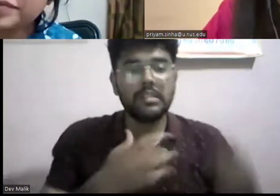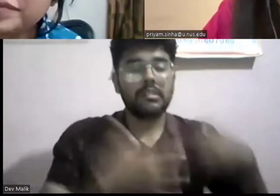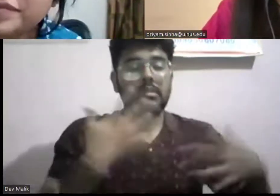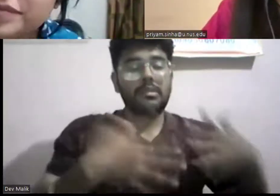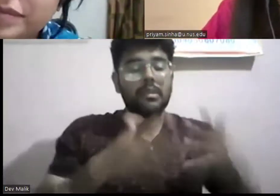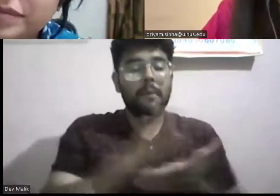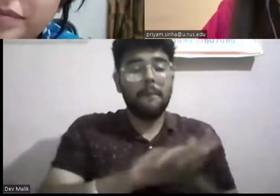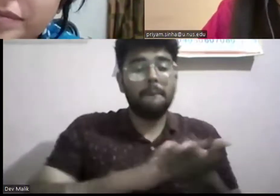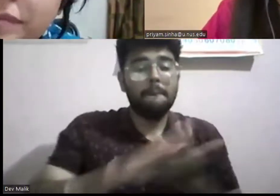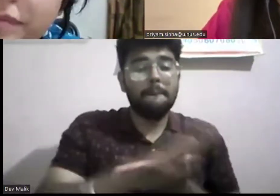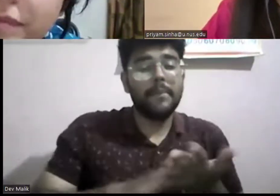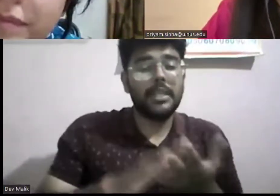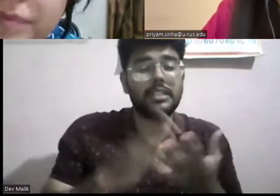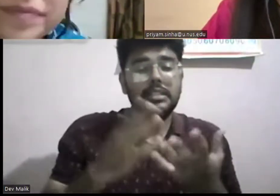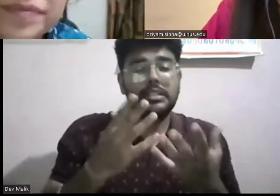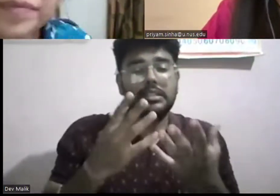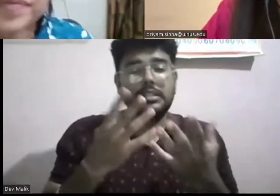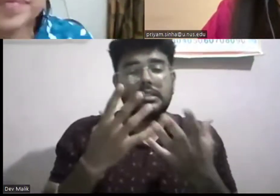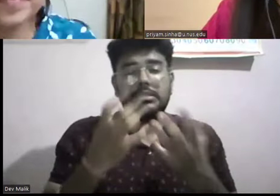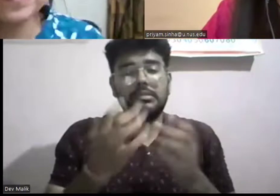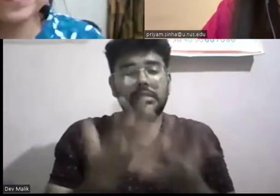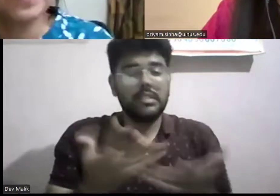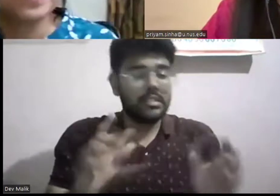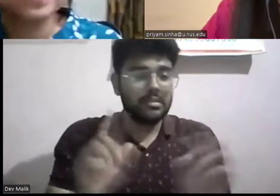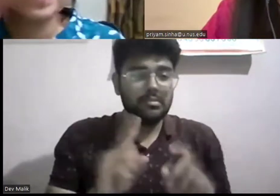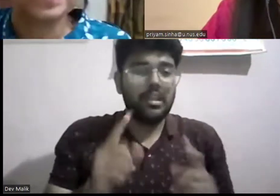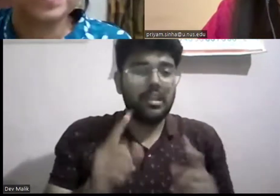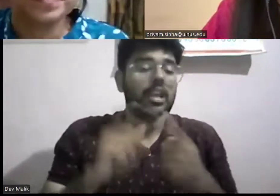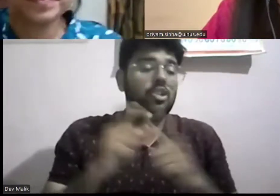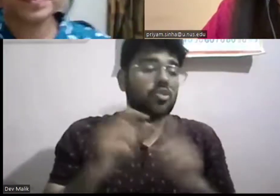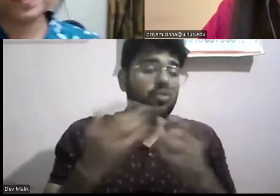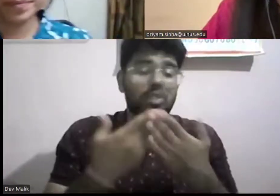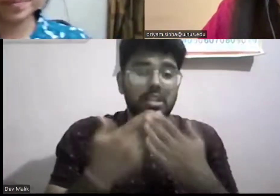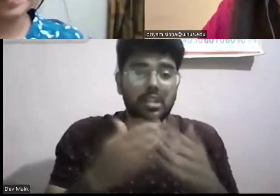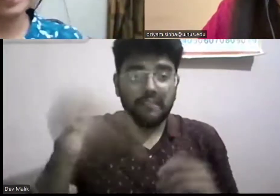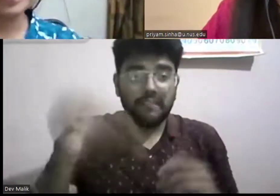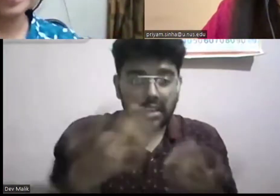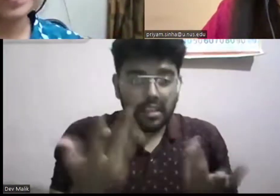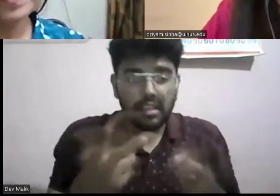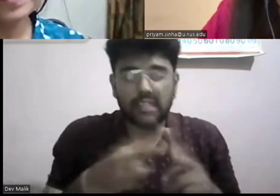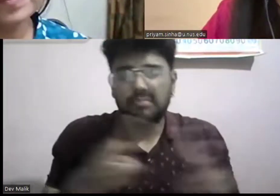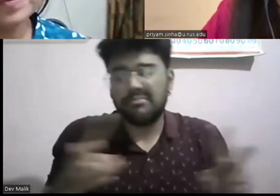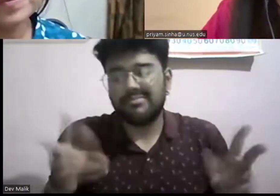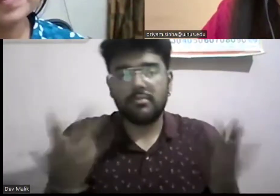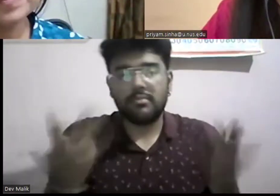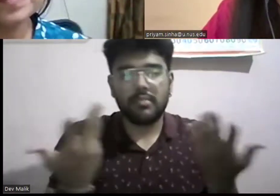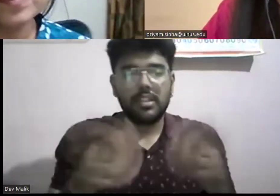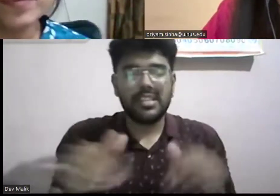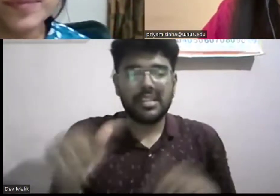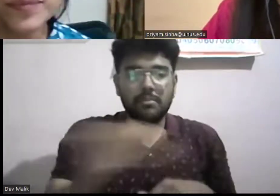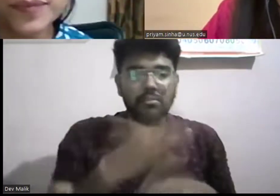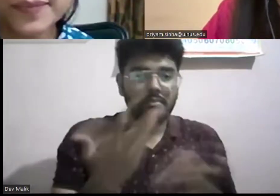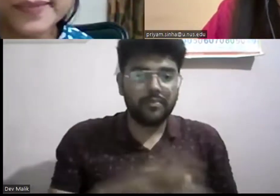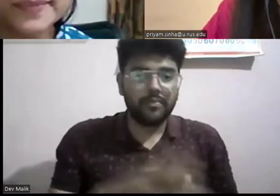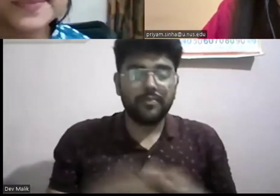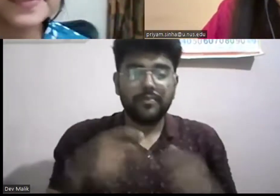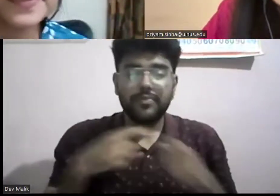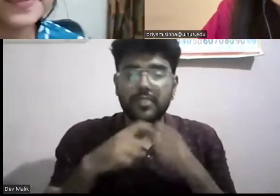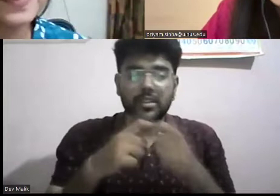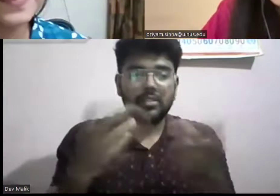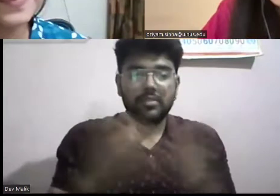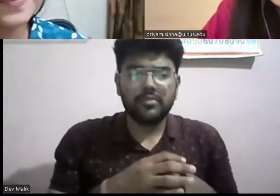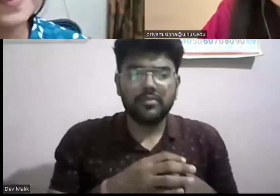necessities, like they don't get access to education or things like that. So my question is, can we say that